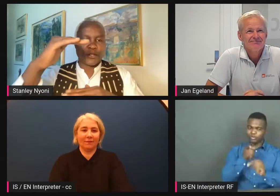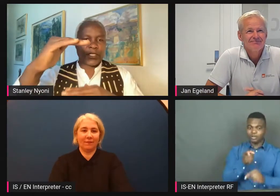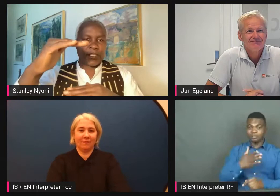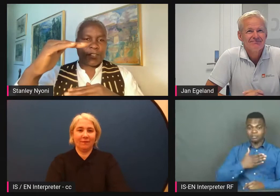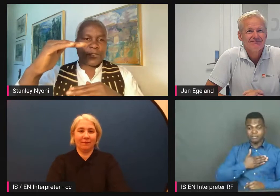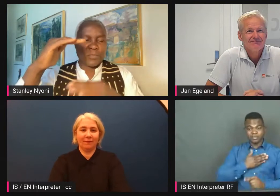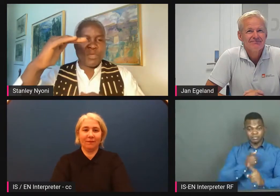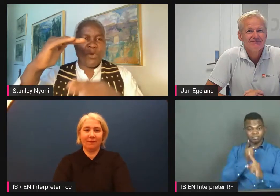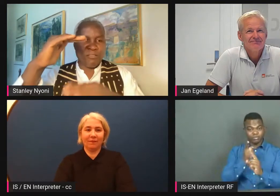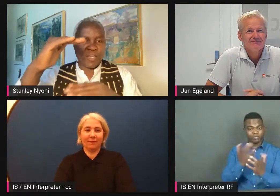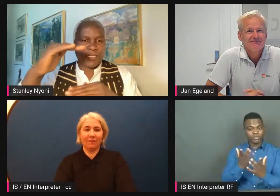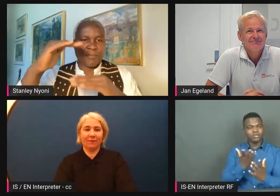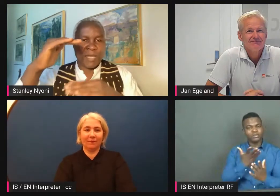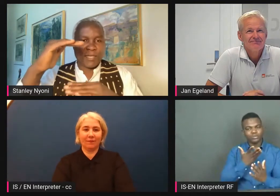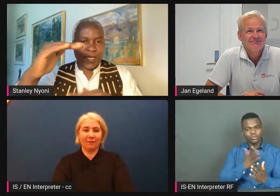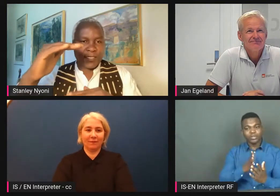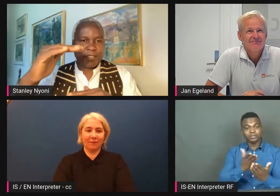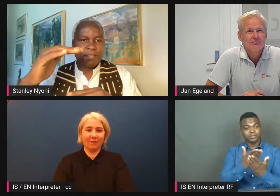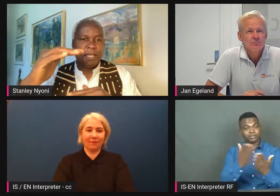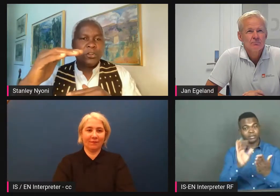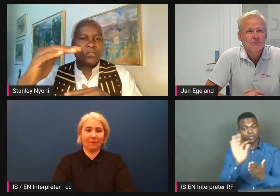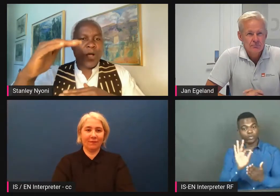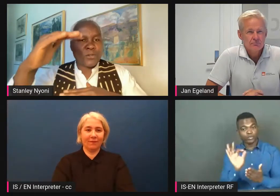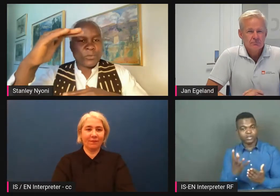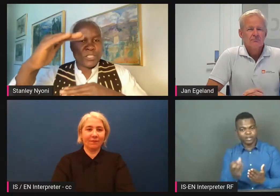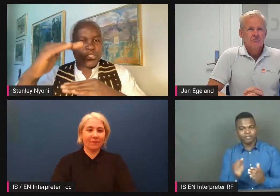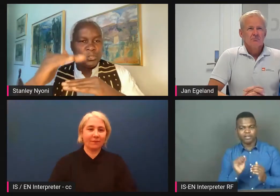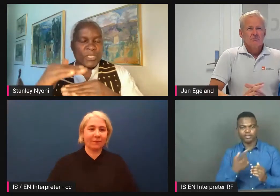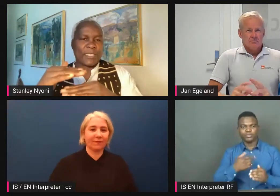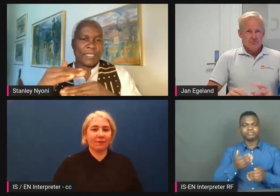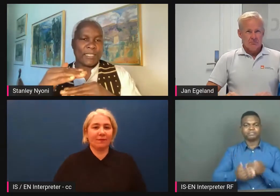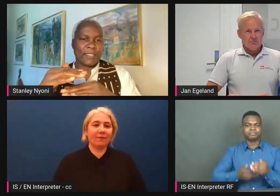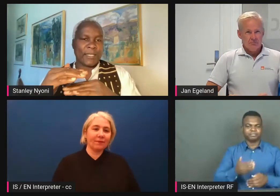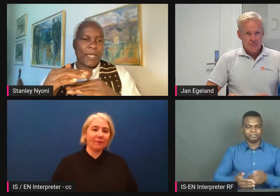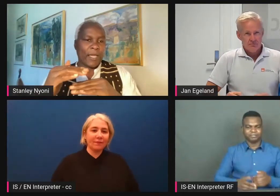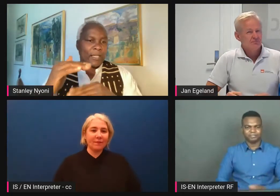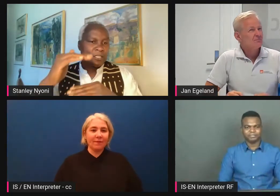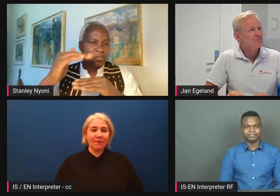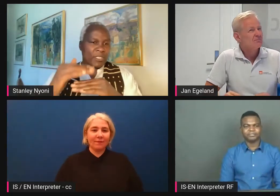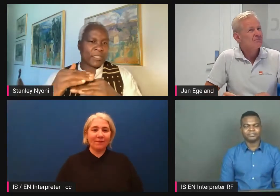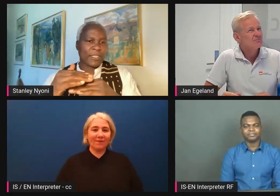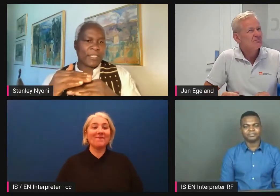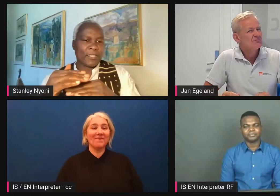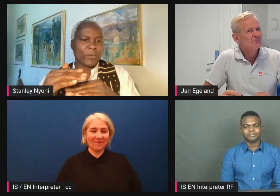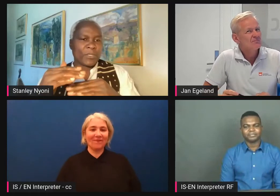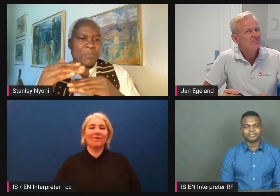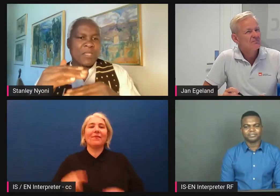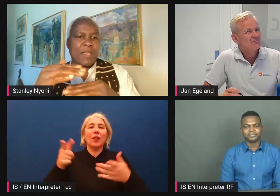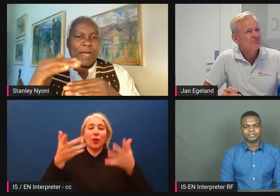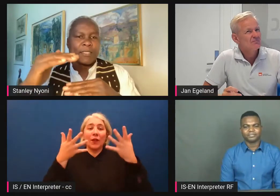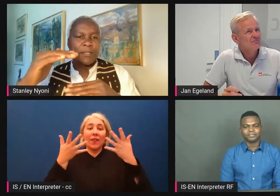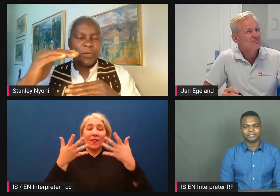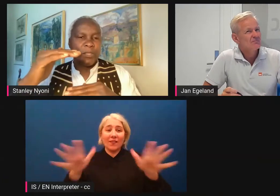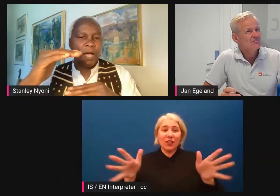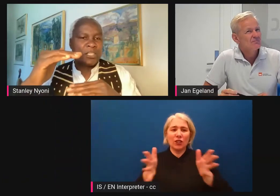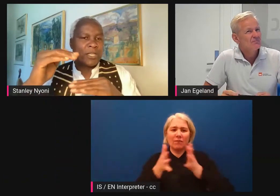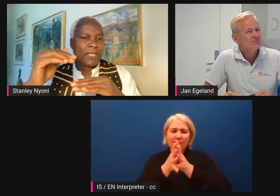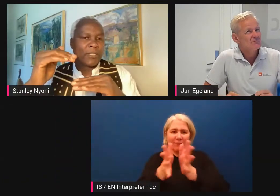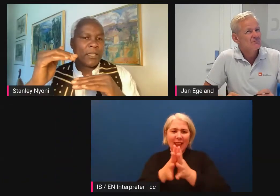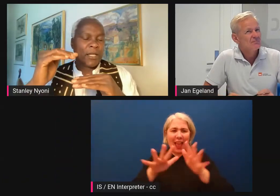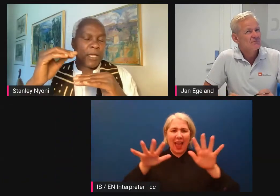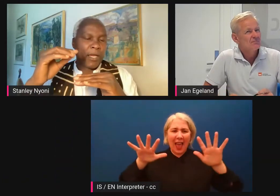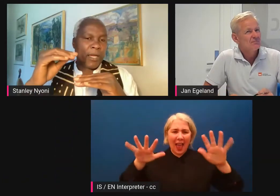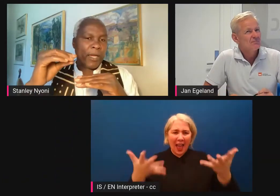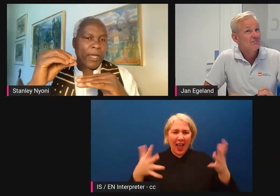the resources to the people affected by crisis, and also how to reduce the need. And reducing the need would mean that we